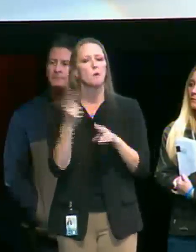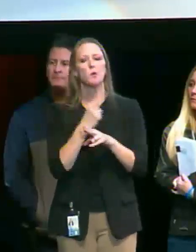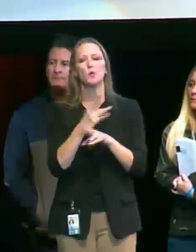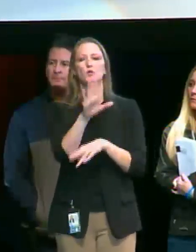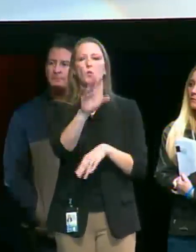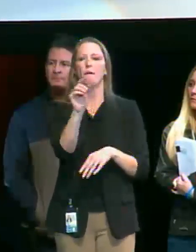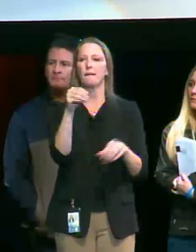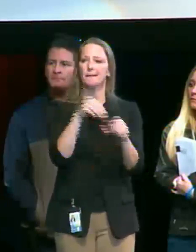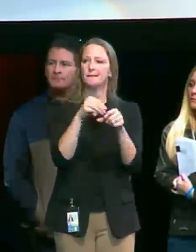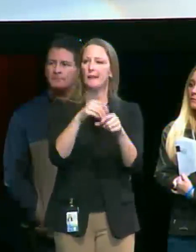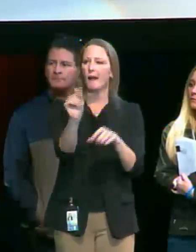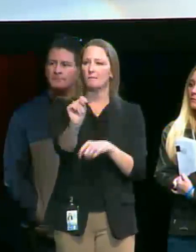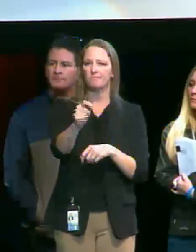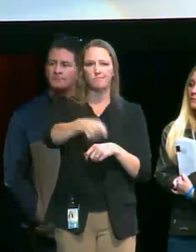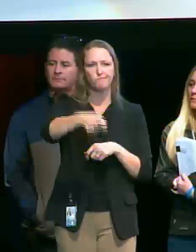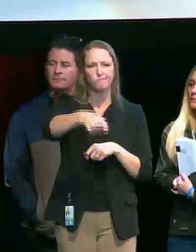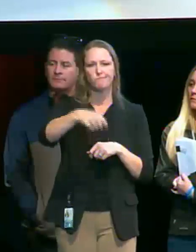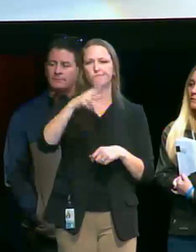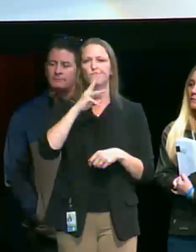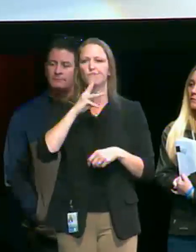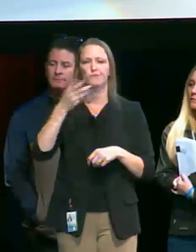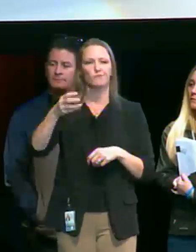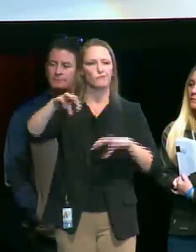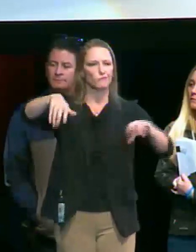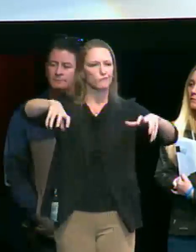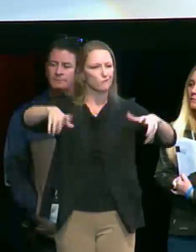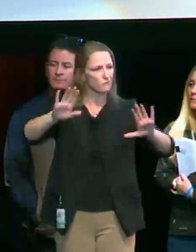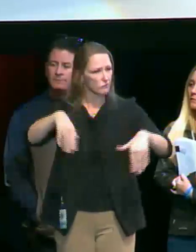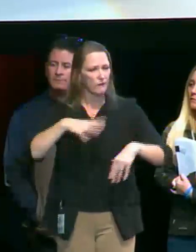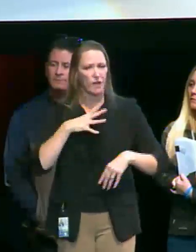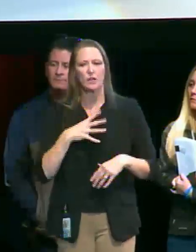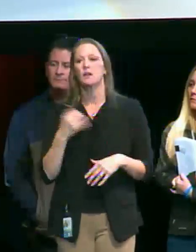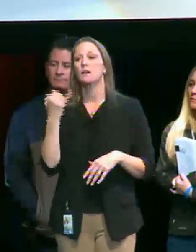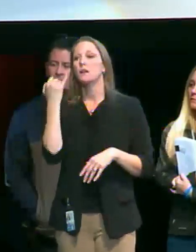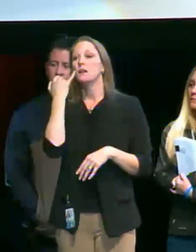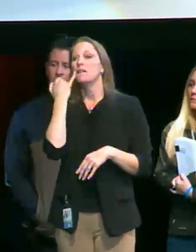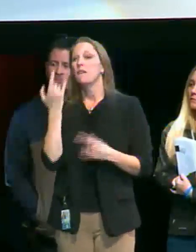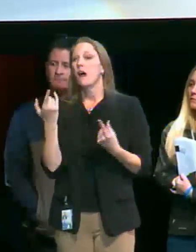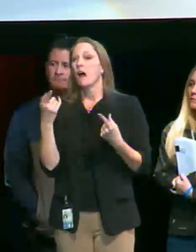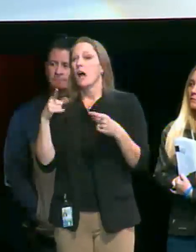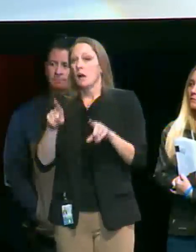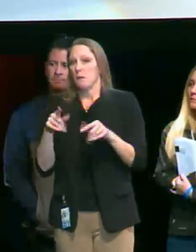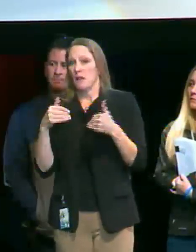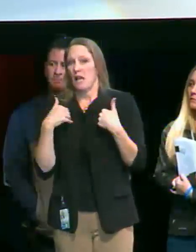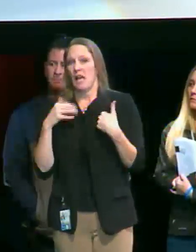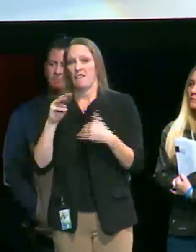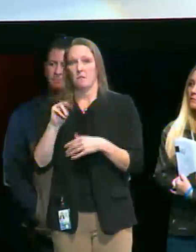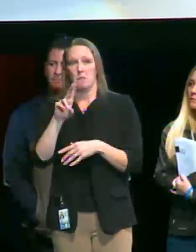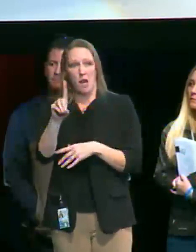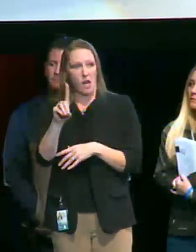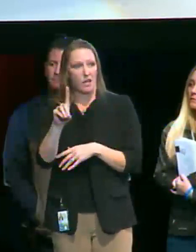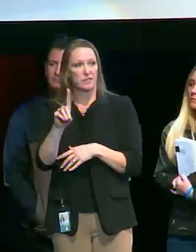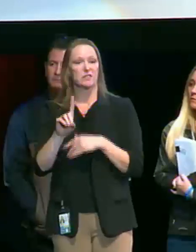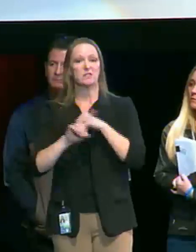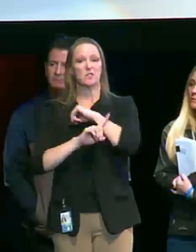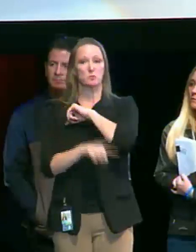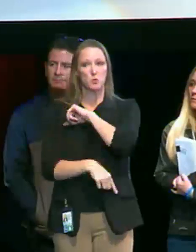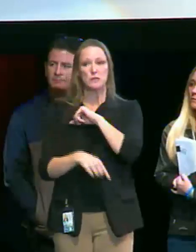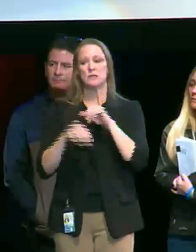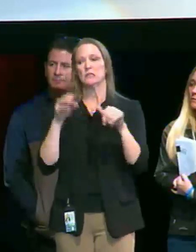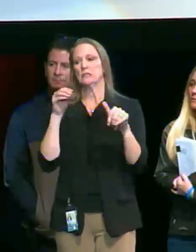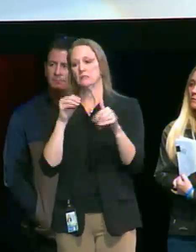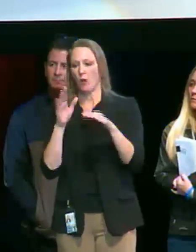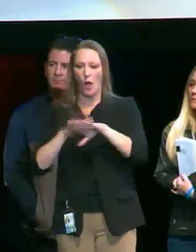indoor plumbing. For those of you that have had some mud and debris on your property, in your